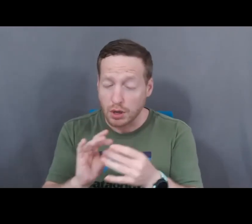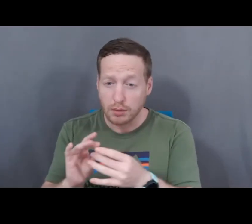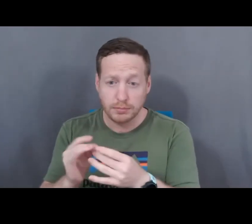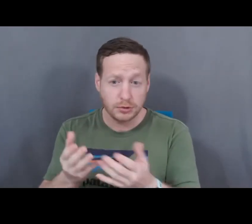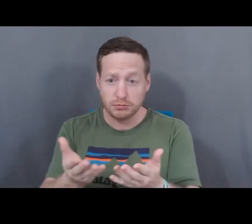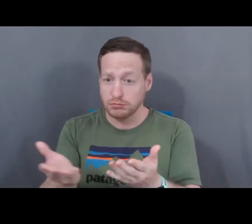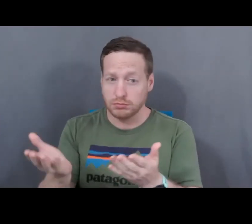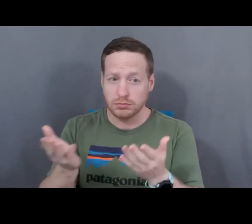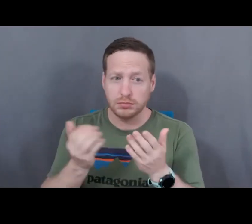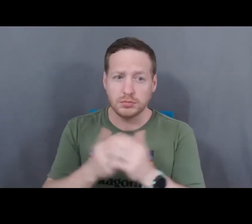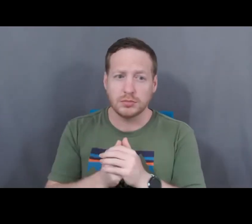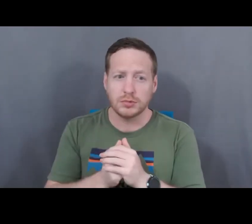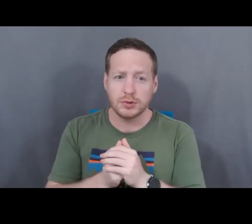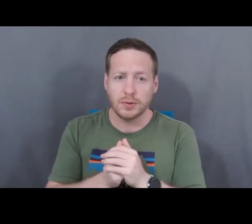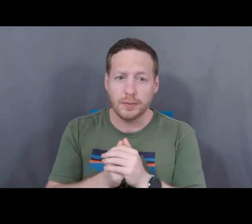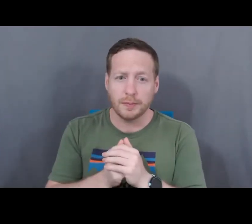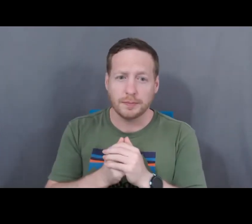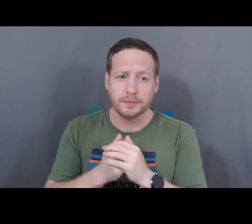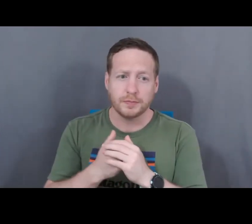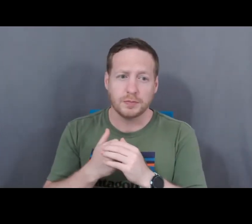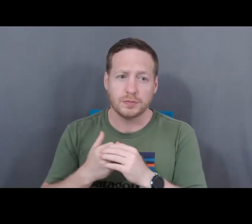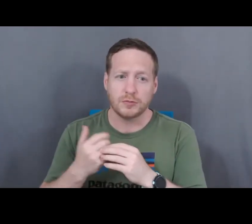If others have more comments or ideas, I welcome them.